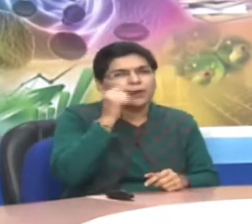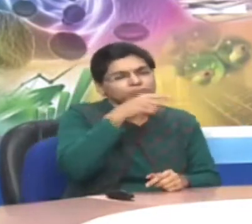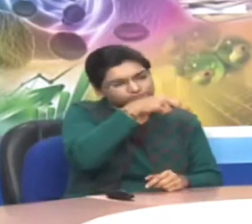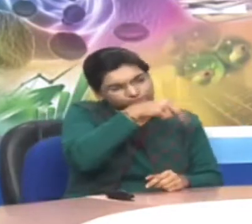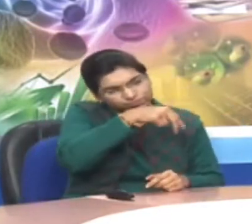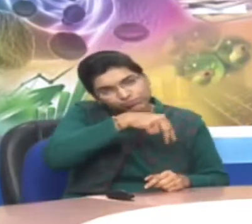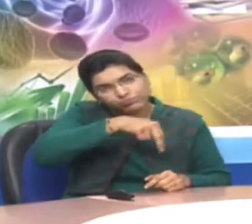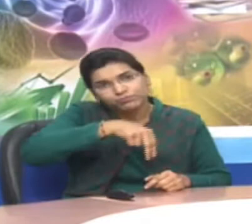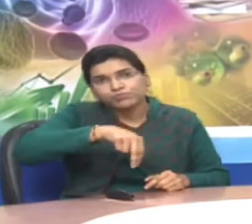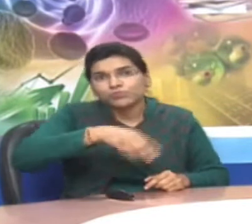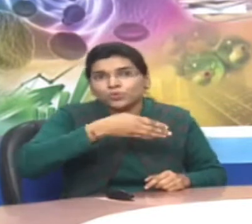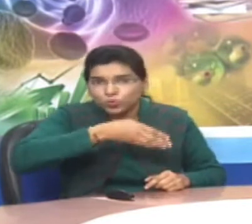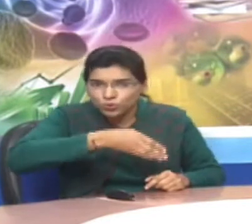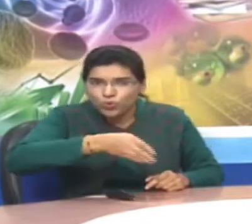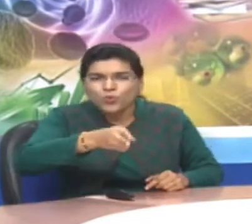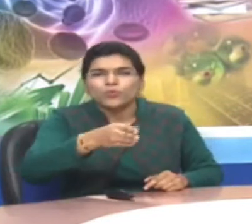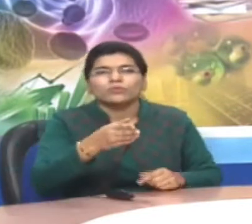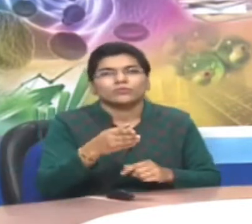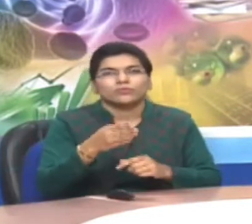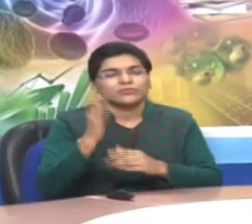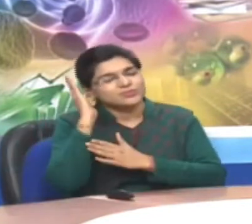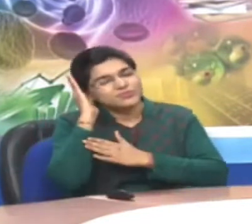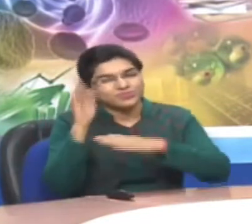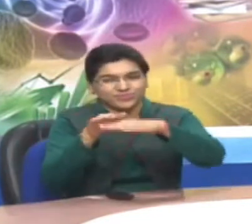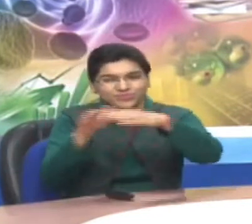and goes to the divan on the right,